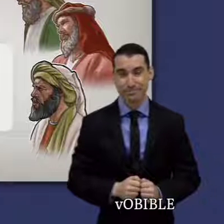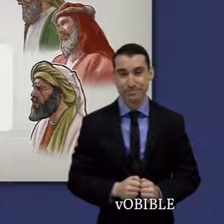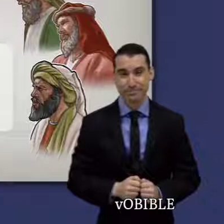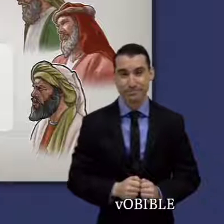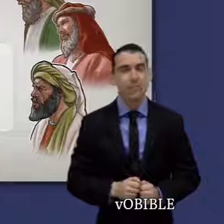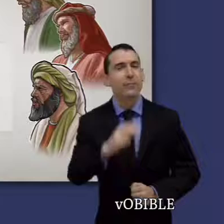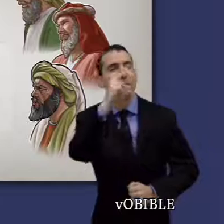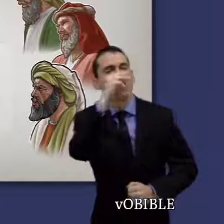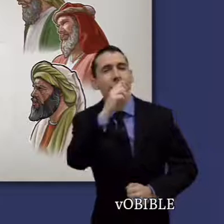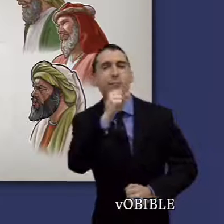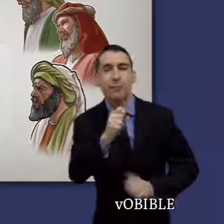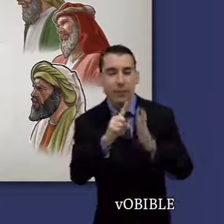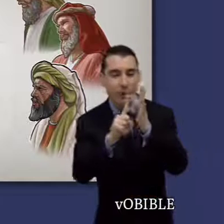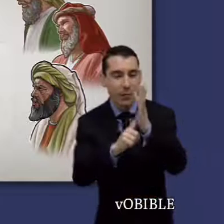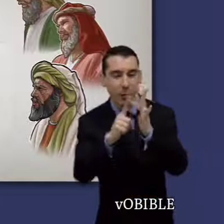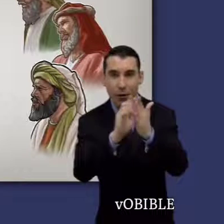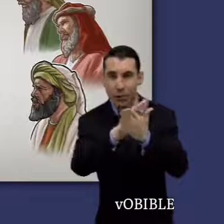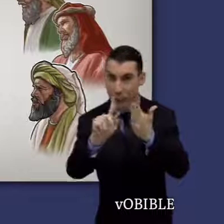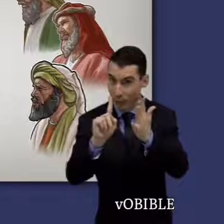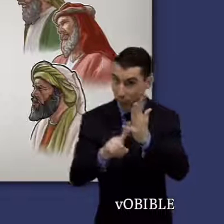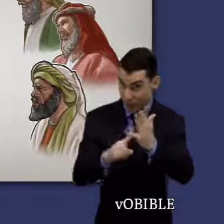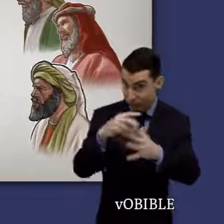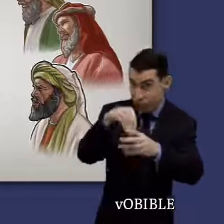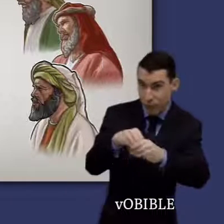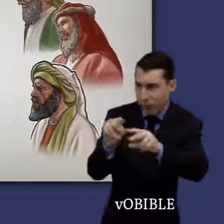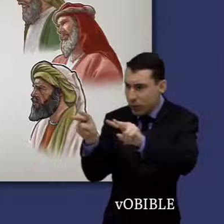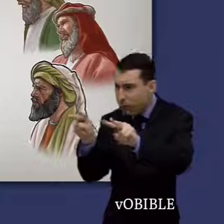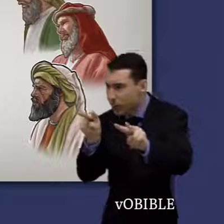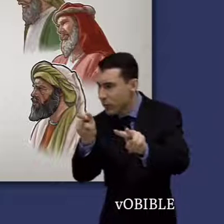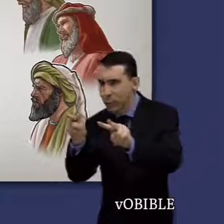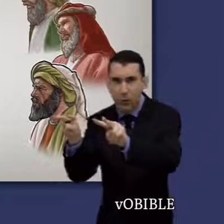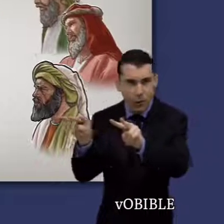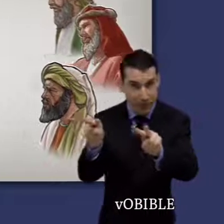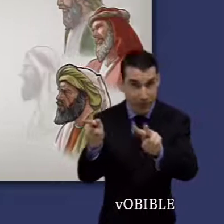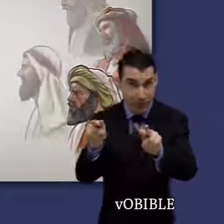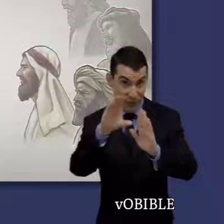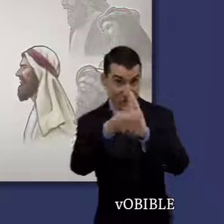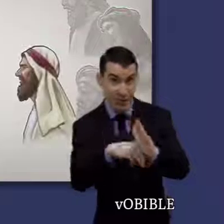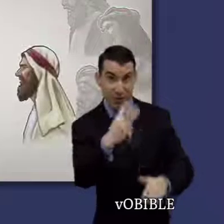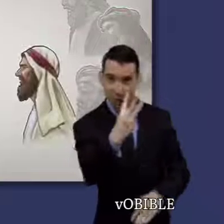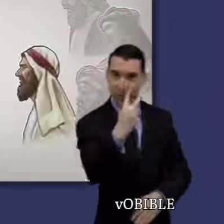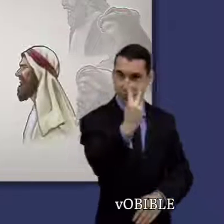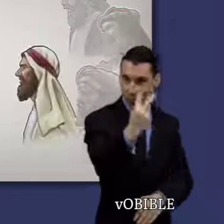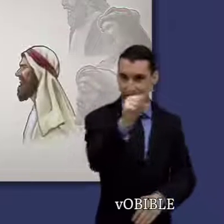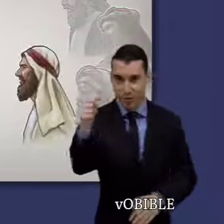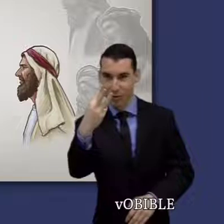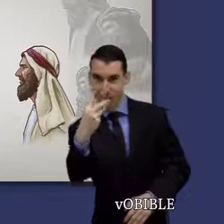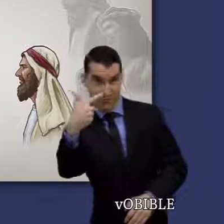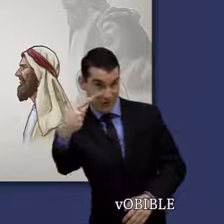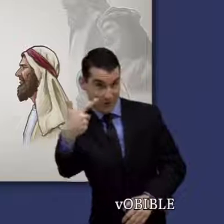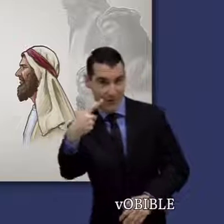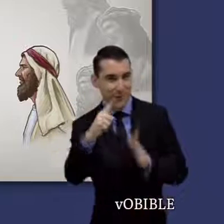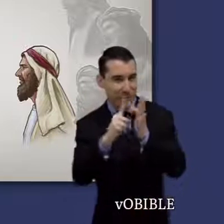Jehovah. In chapters 32 to 37, after listening to what Job and his companions had to